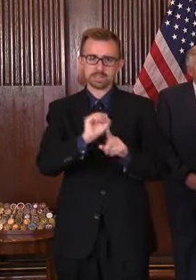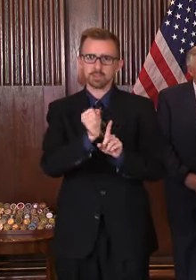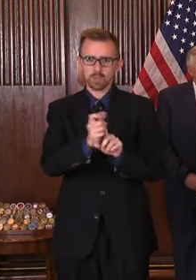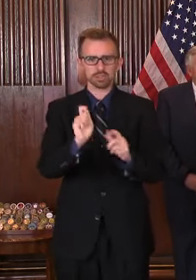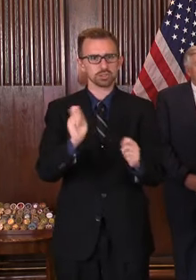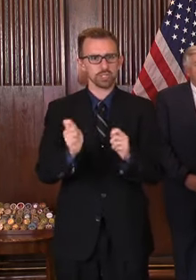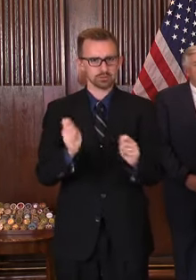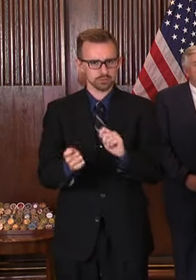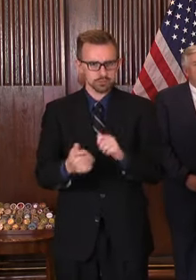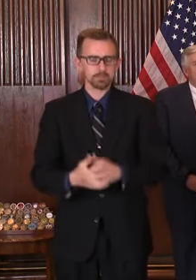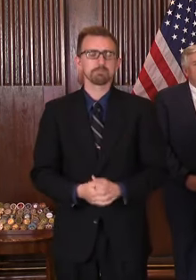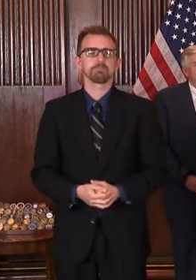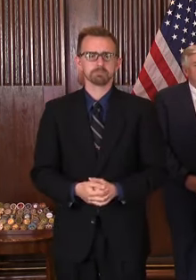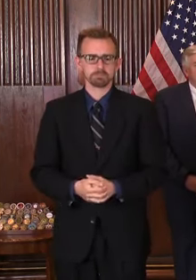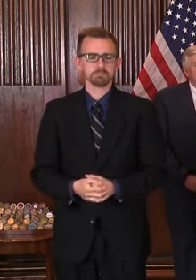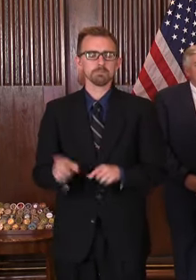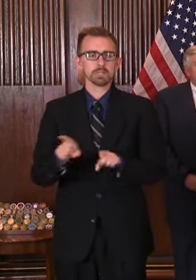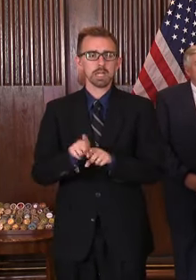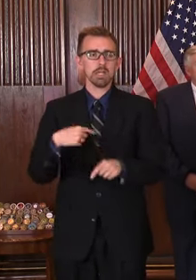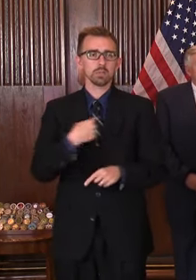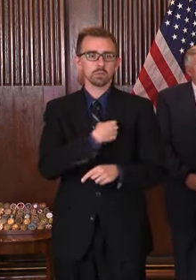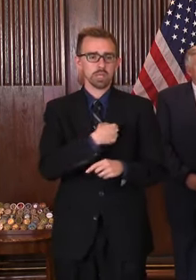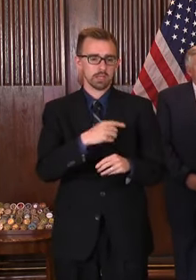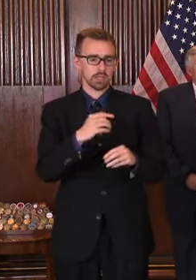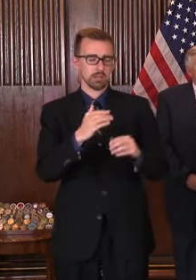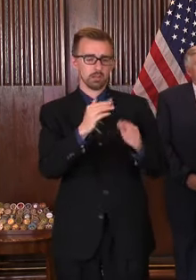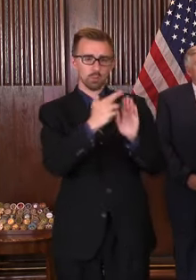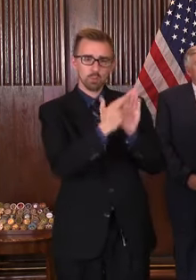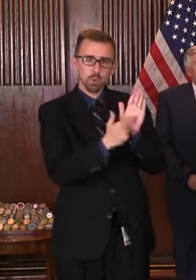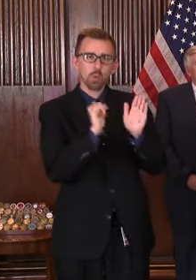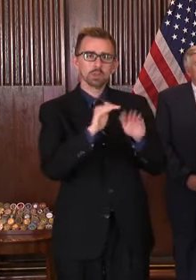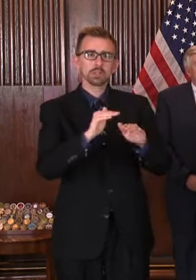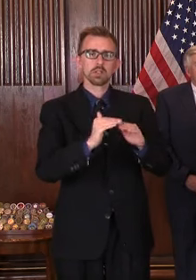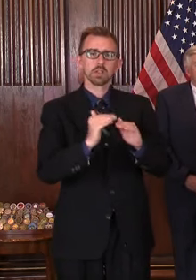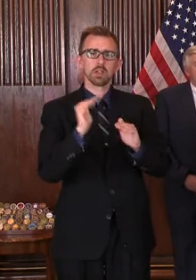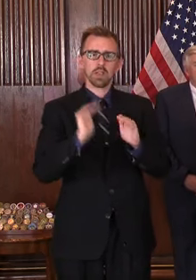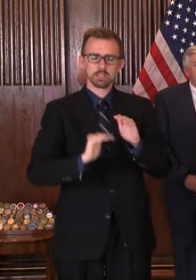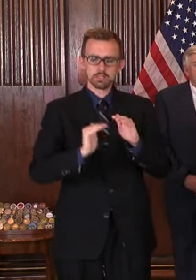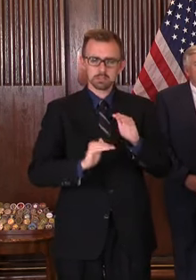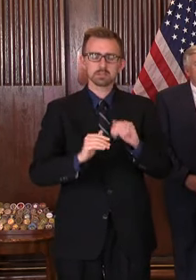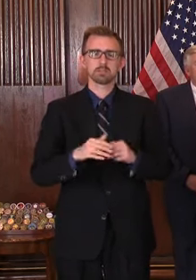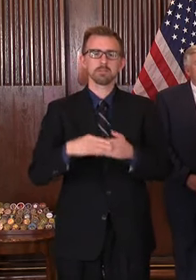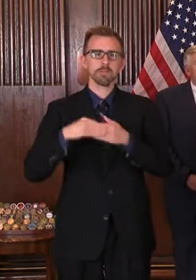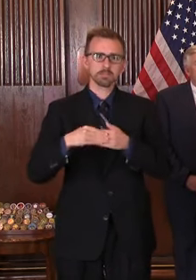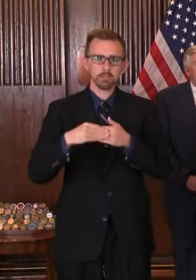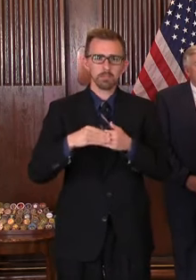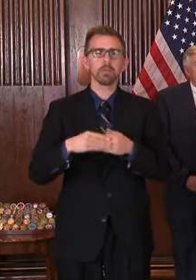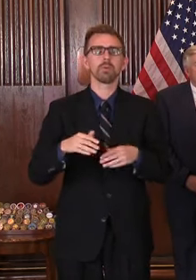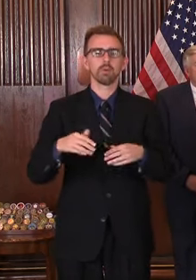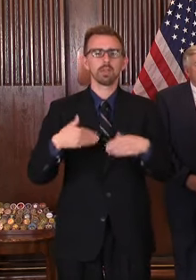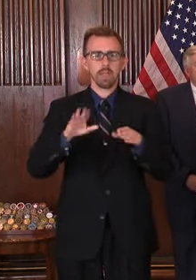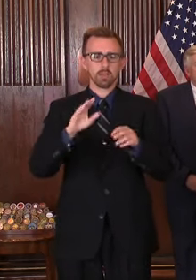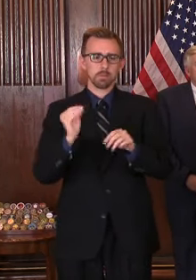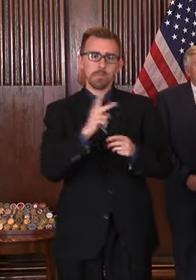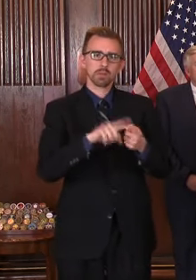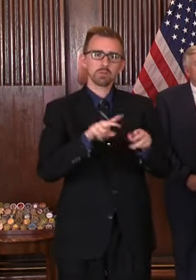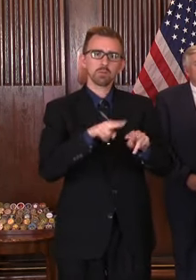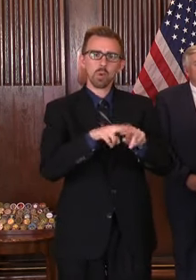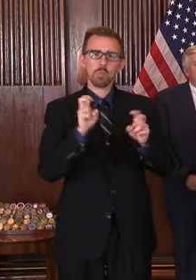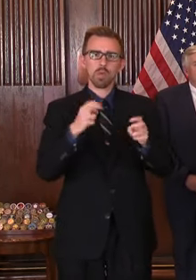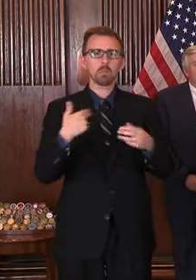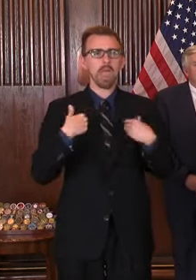And as we release some of these restrictions and as the healthcare system starts to normalize again, there may be bumps